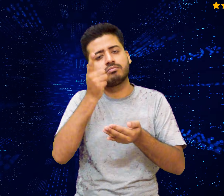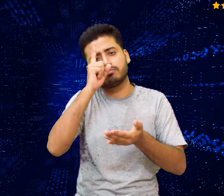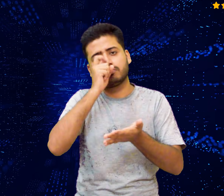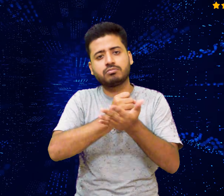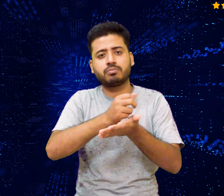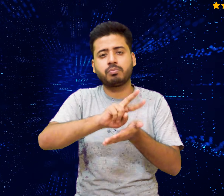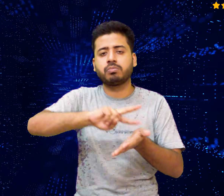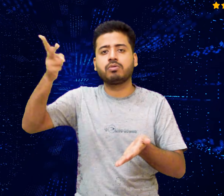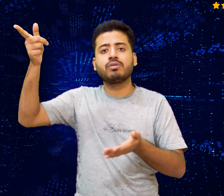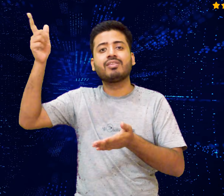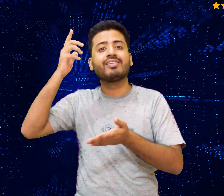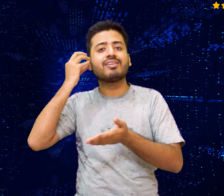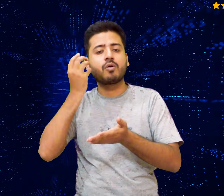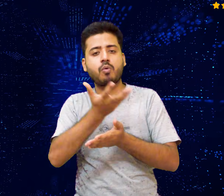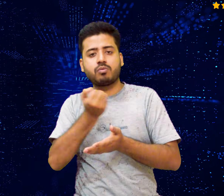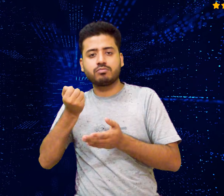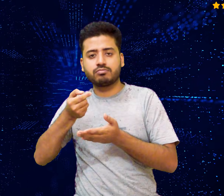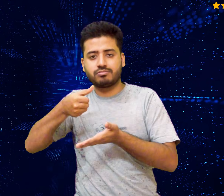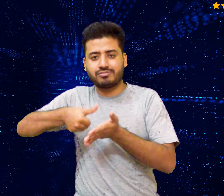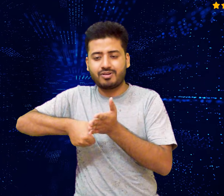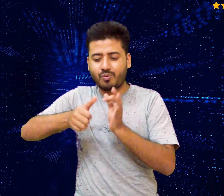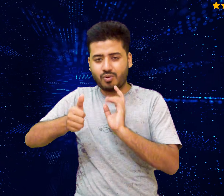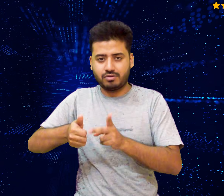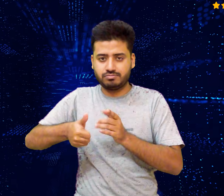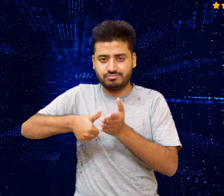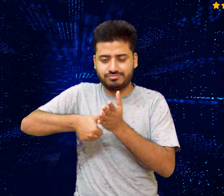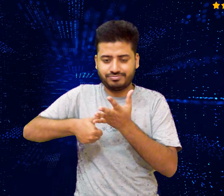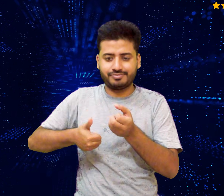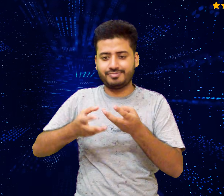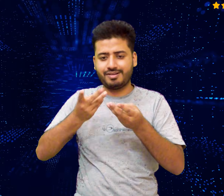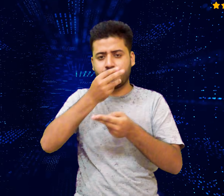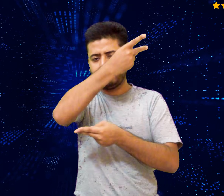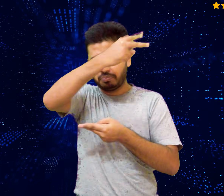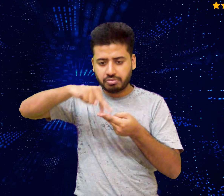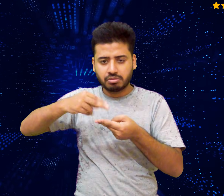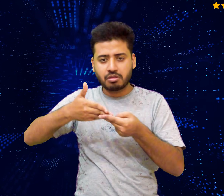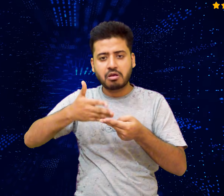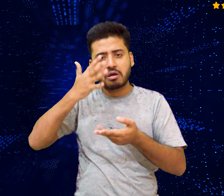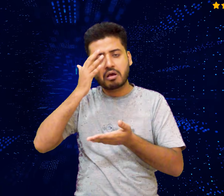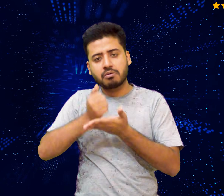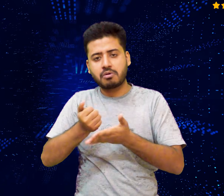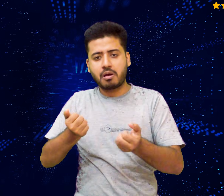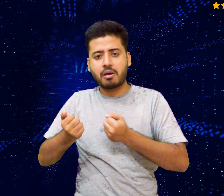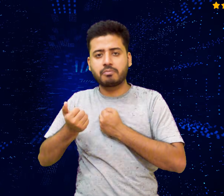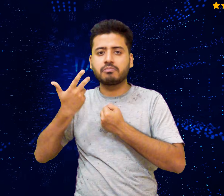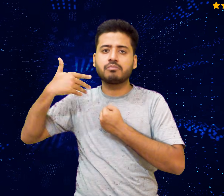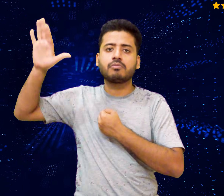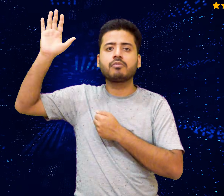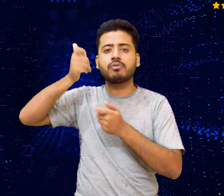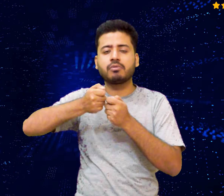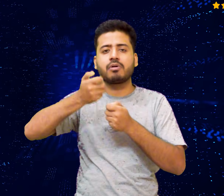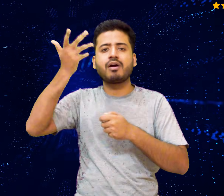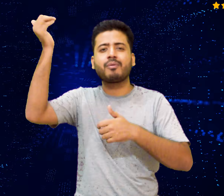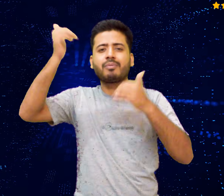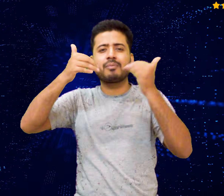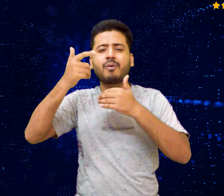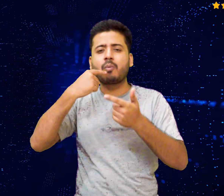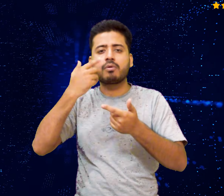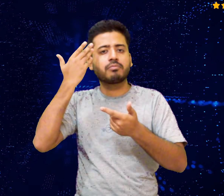log into accounts. If you suddenly can't log into your email, social media, or other accounts associated with your phone number,